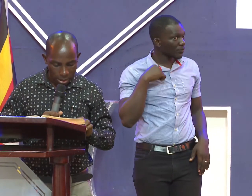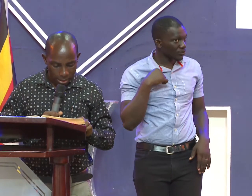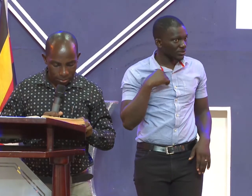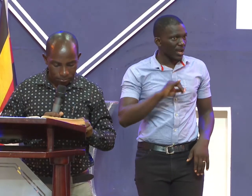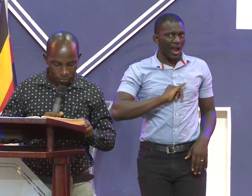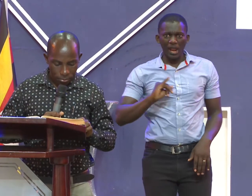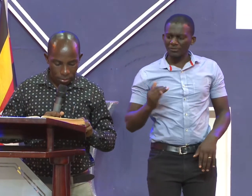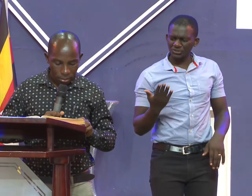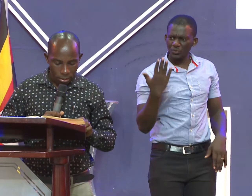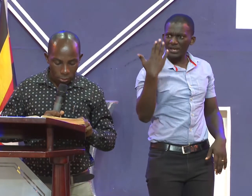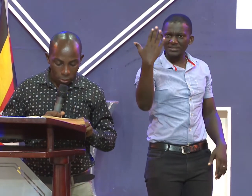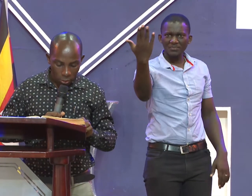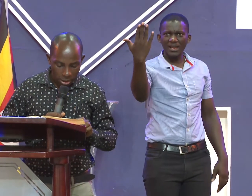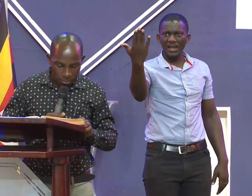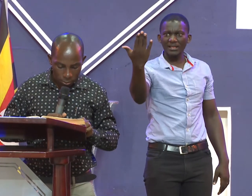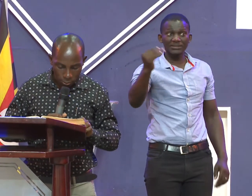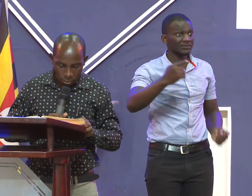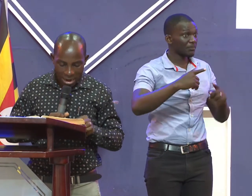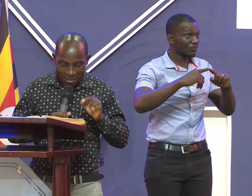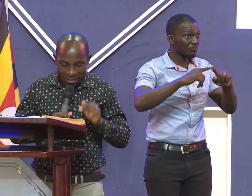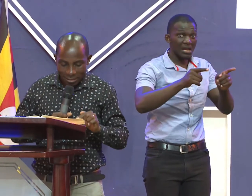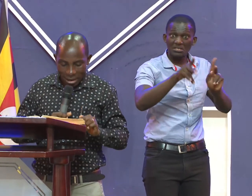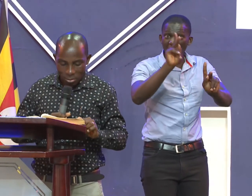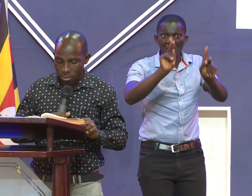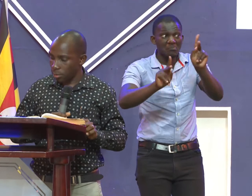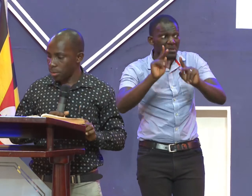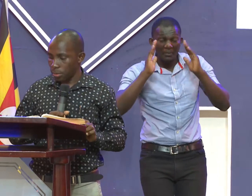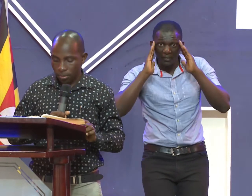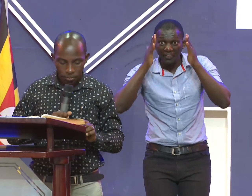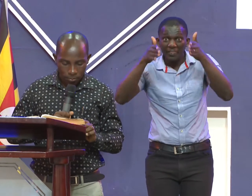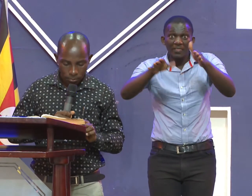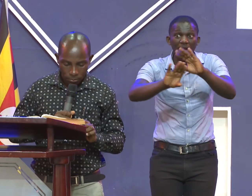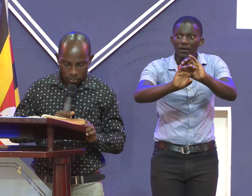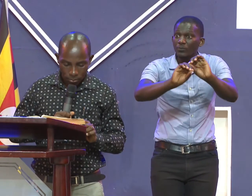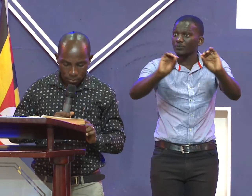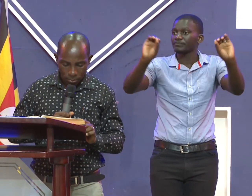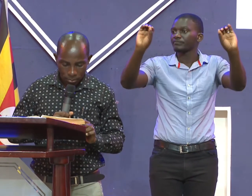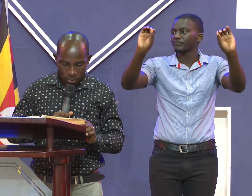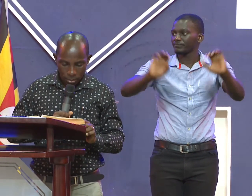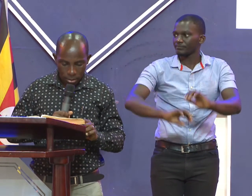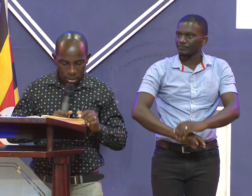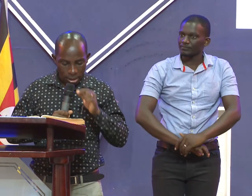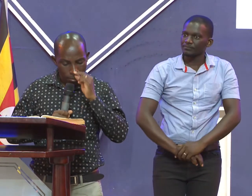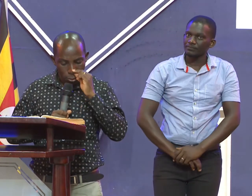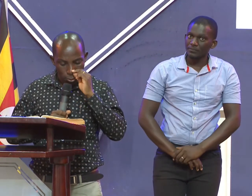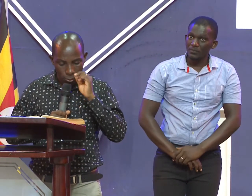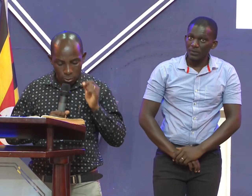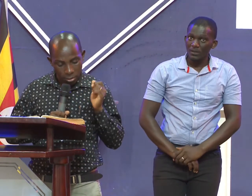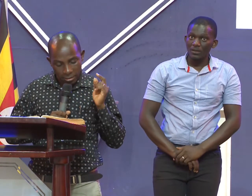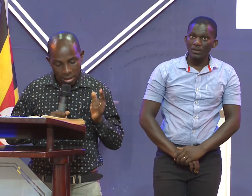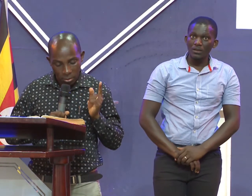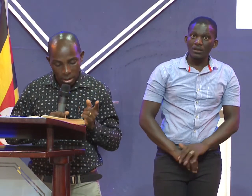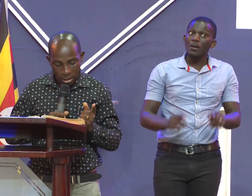mkono gwange, I have stretched out my sote hand. Sote wali muntu asizayo moyo. And no one has regarded. Naye